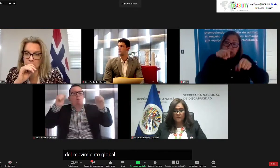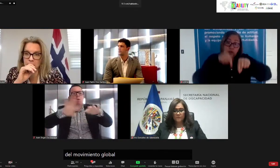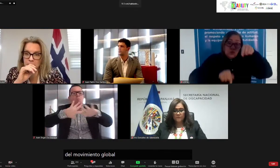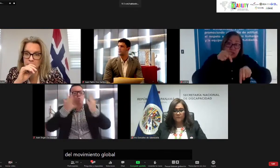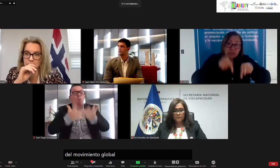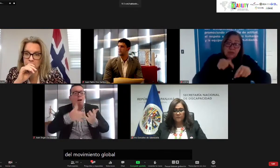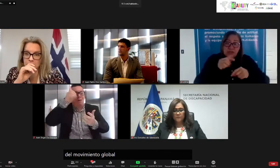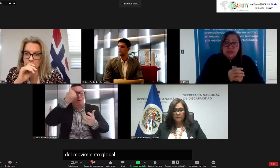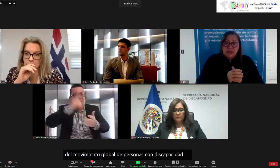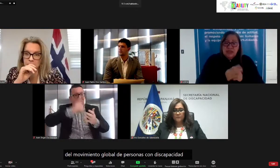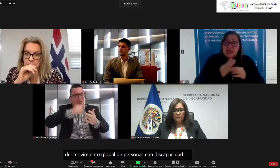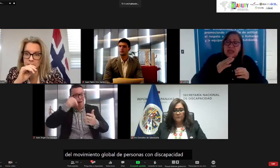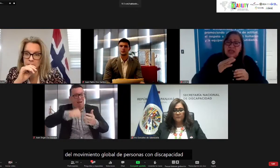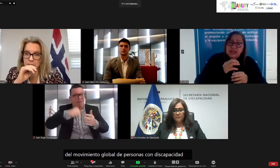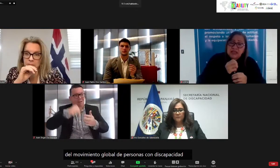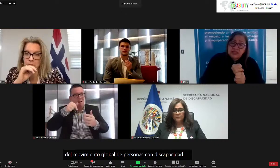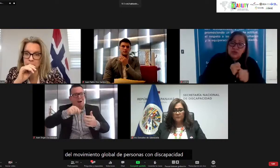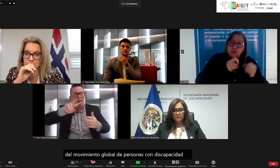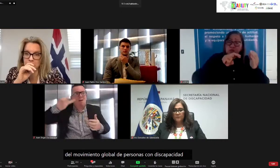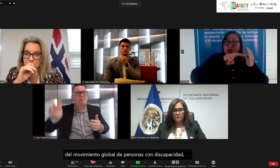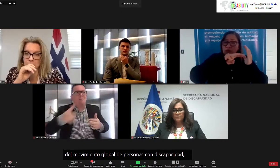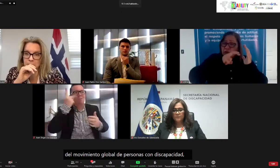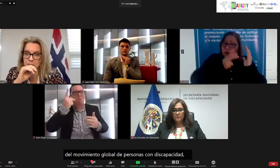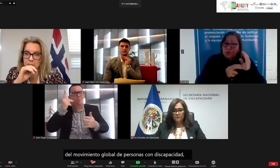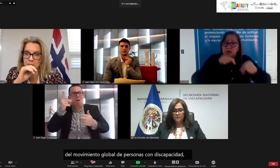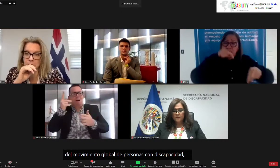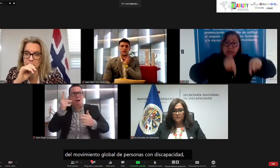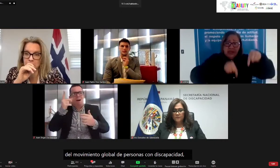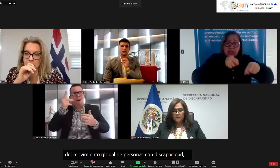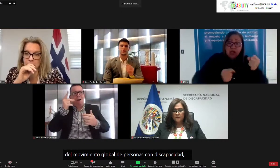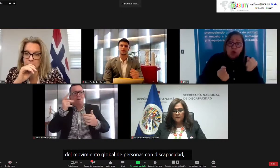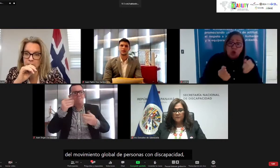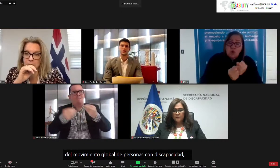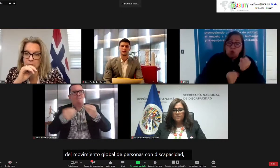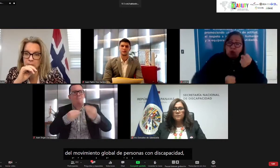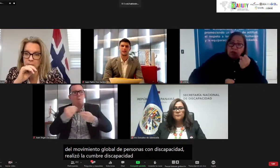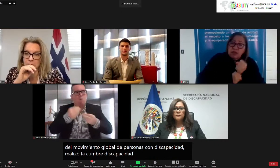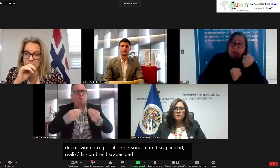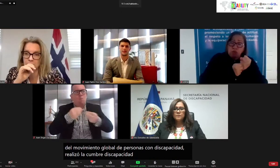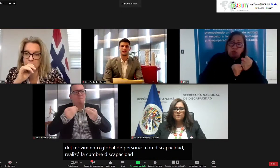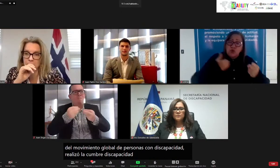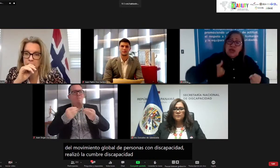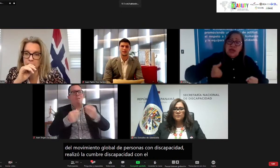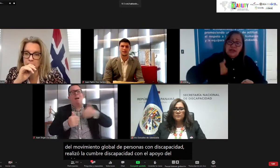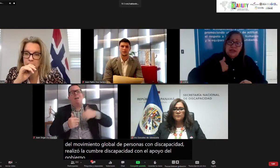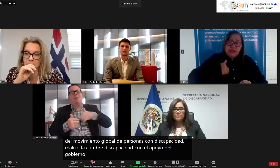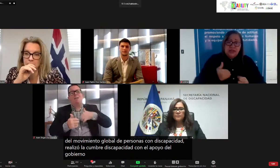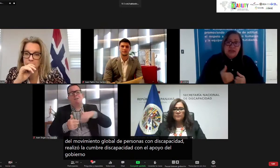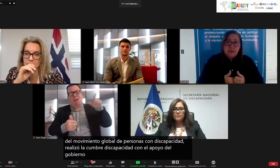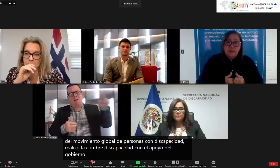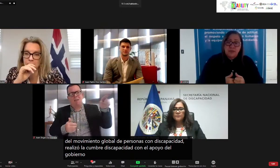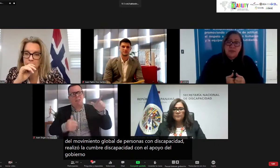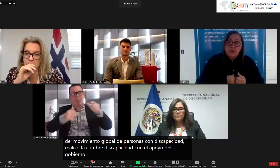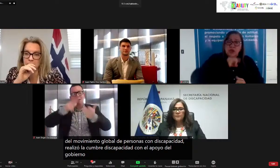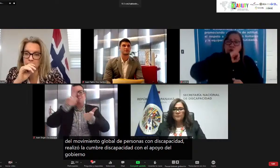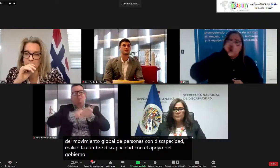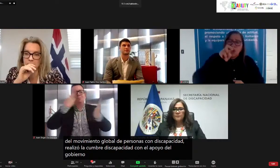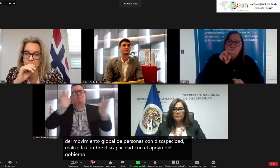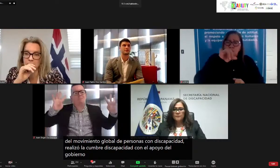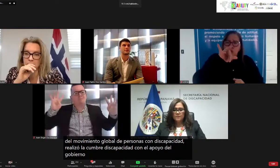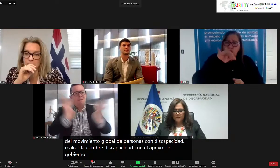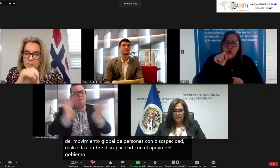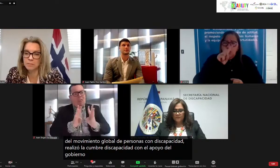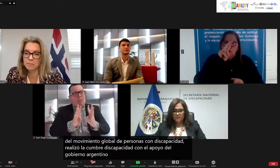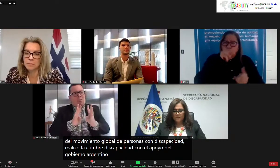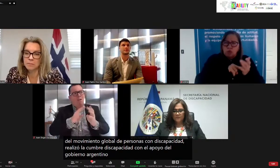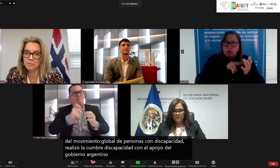persons with disabilities carried out the summit and disabilities with the support of the government of argentina